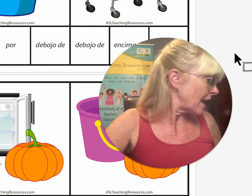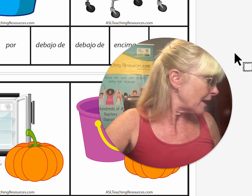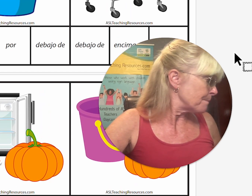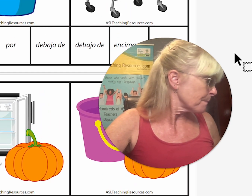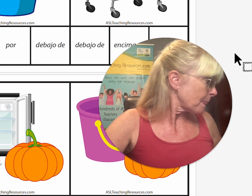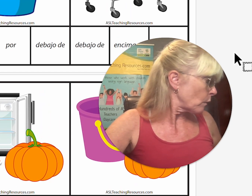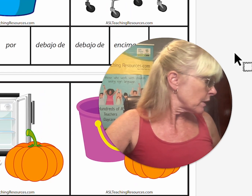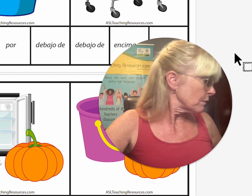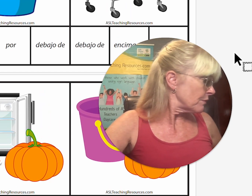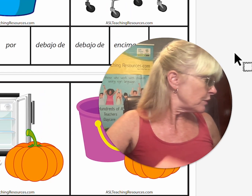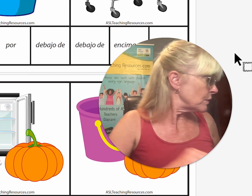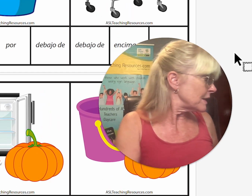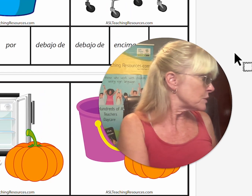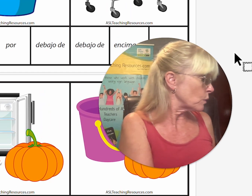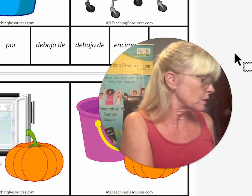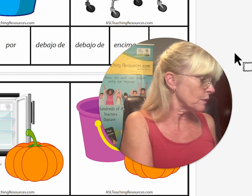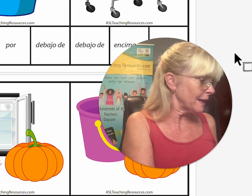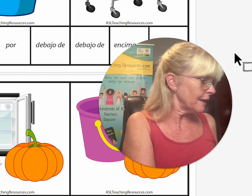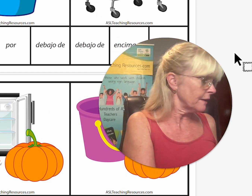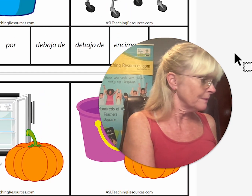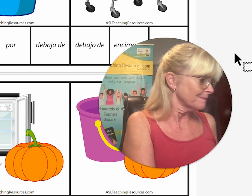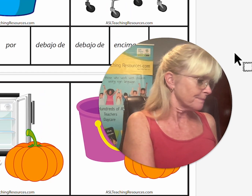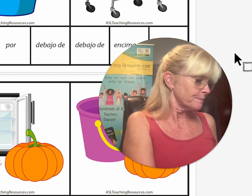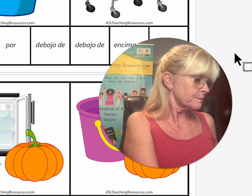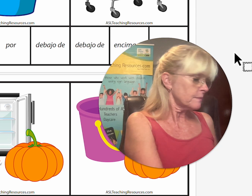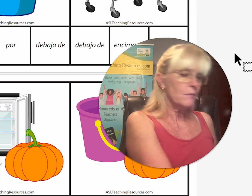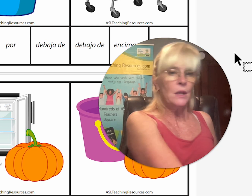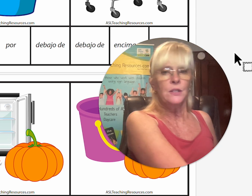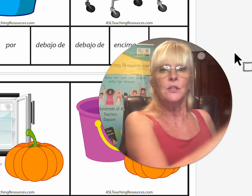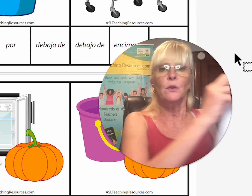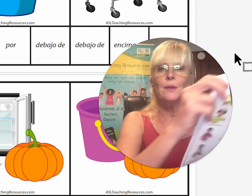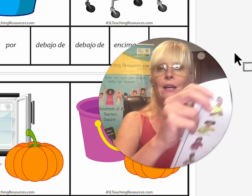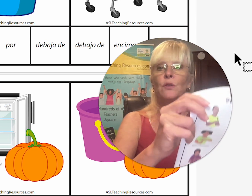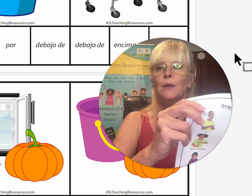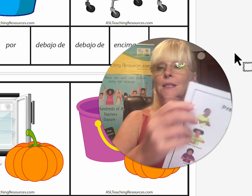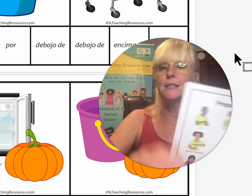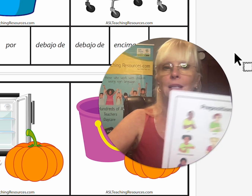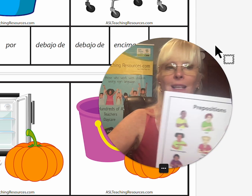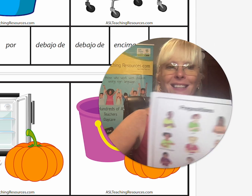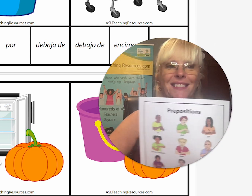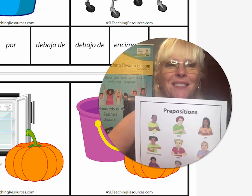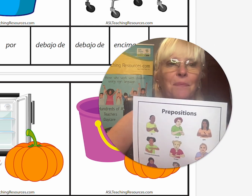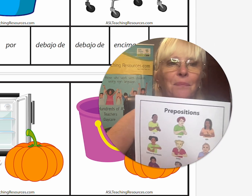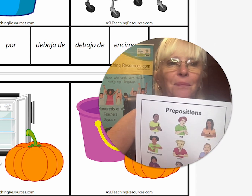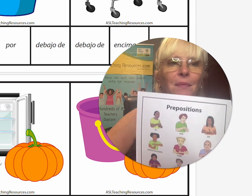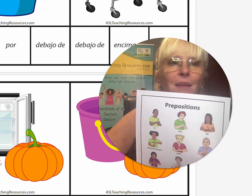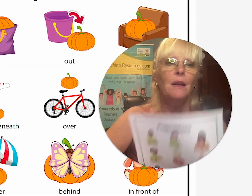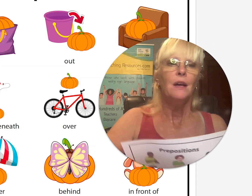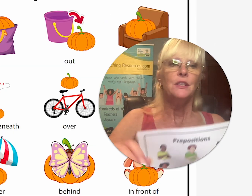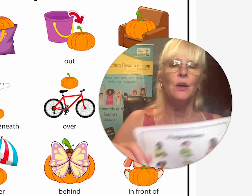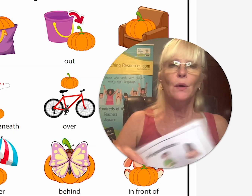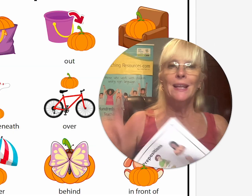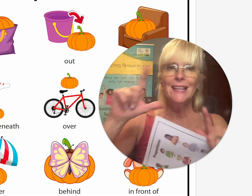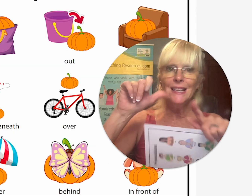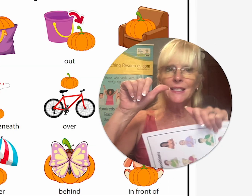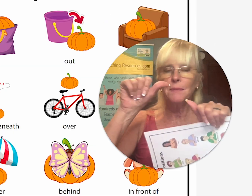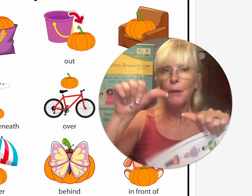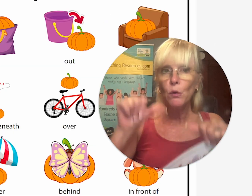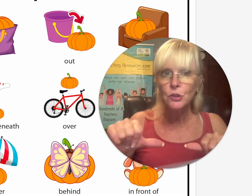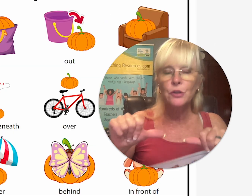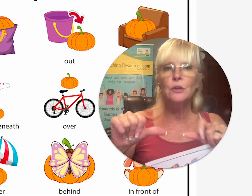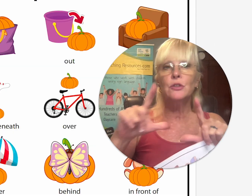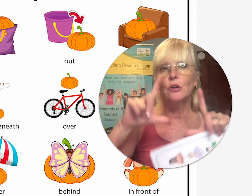ahead and we're going to review these words right here so that you can see these. So in